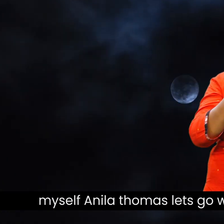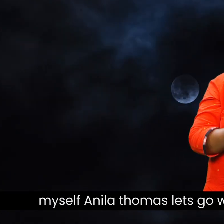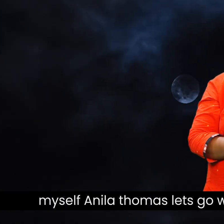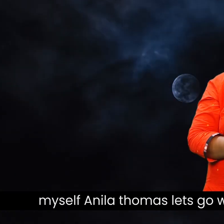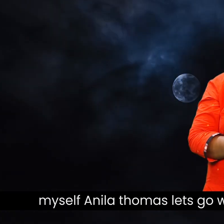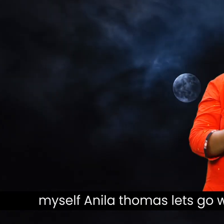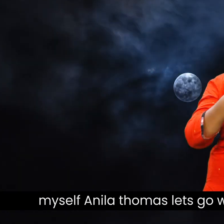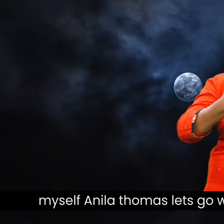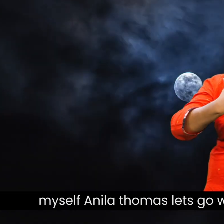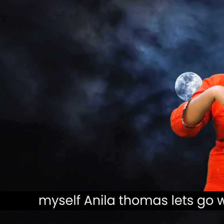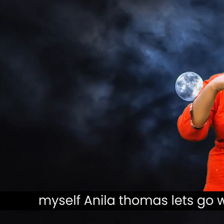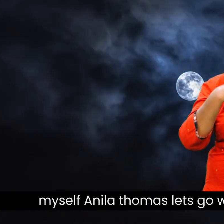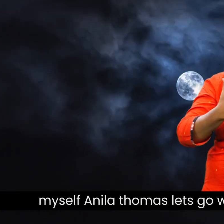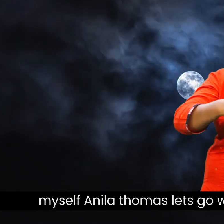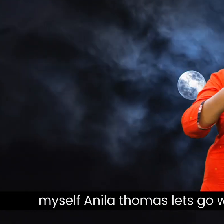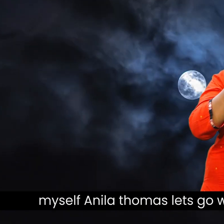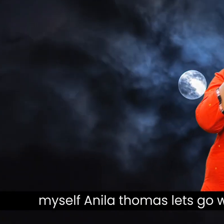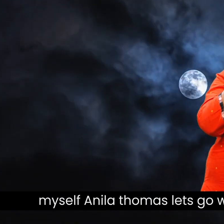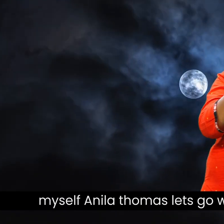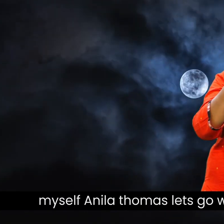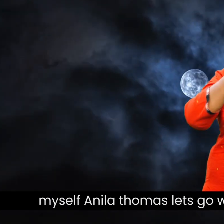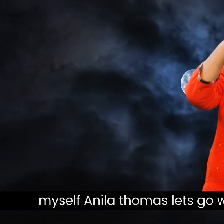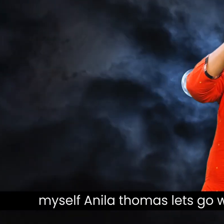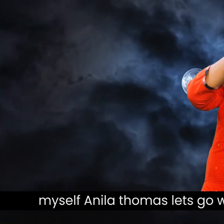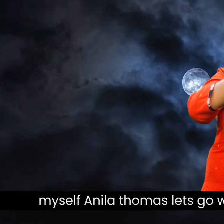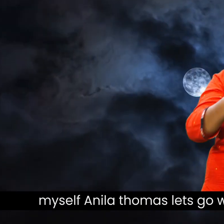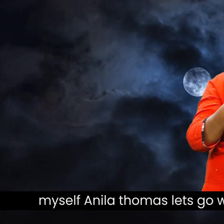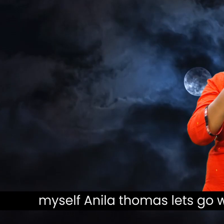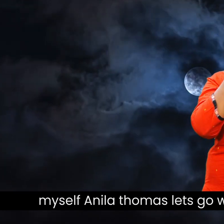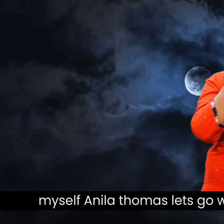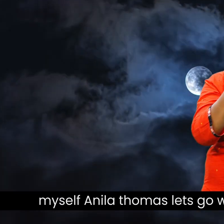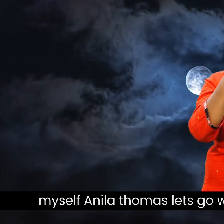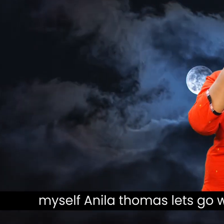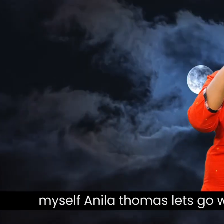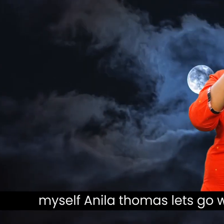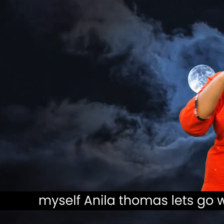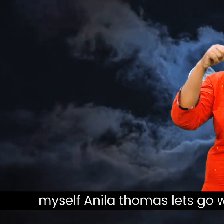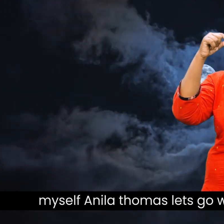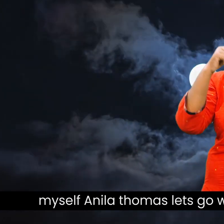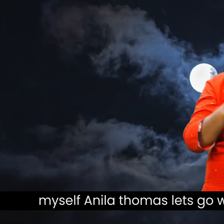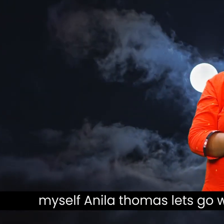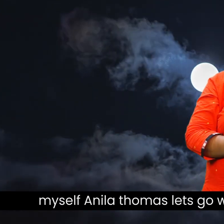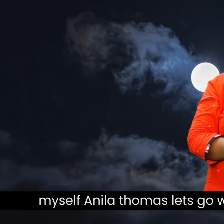Let's go with me. We'll take a deep look to our moon.